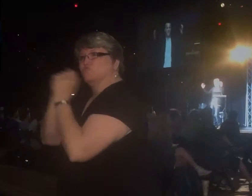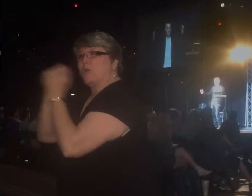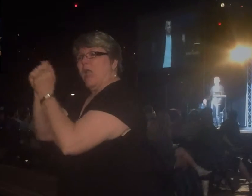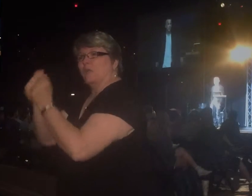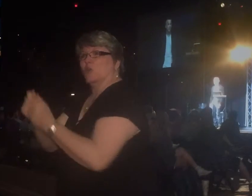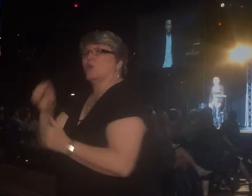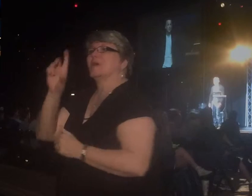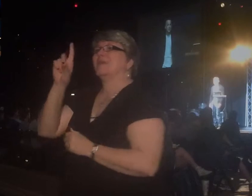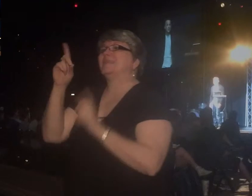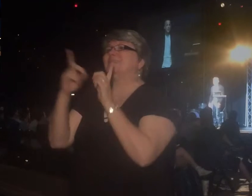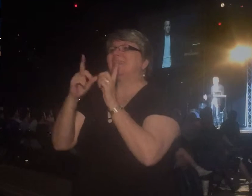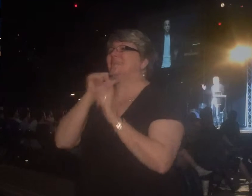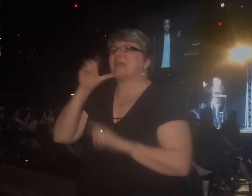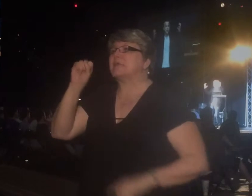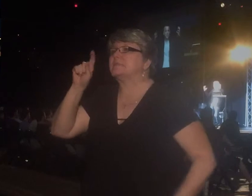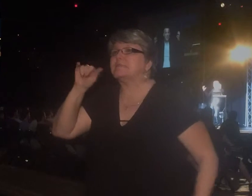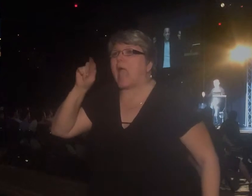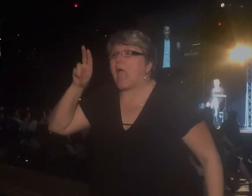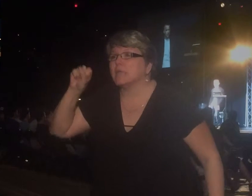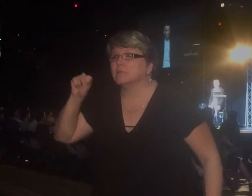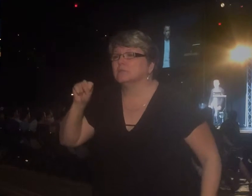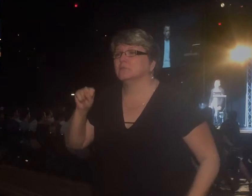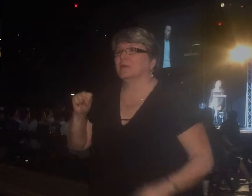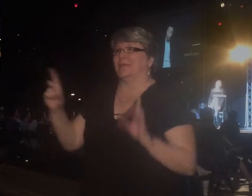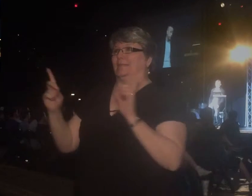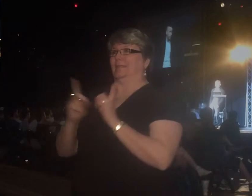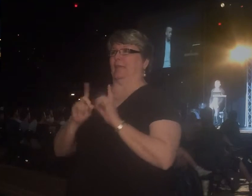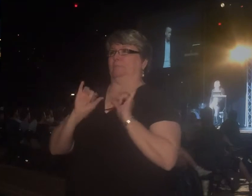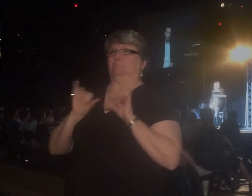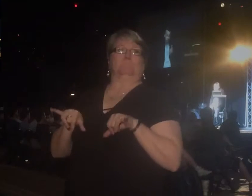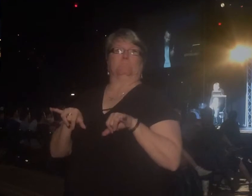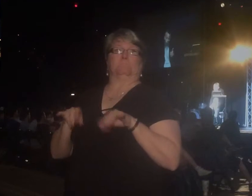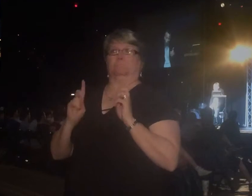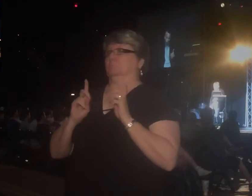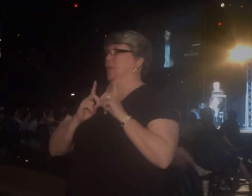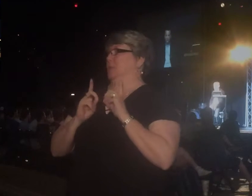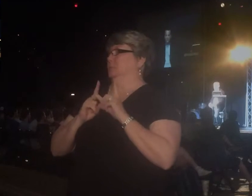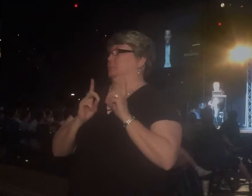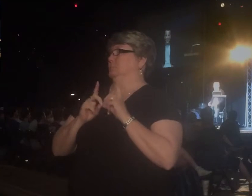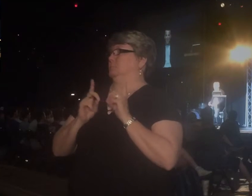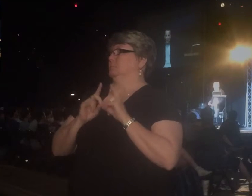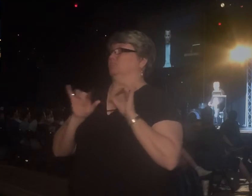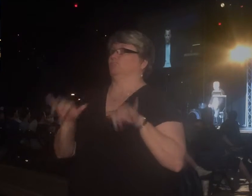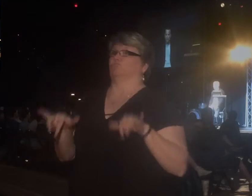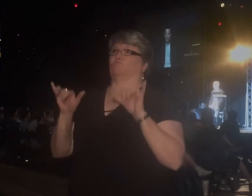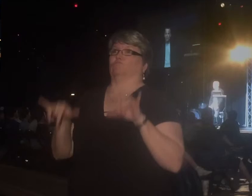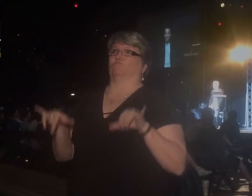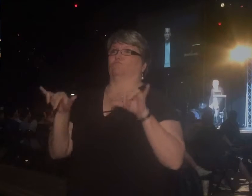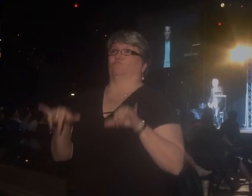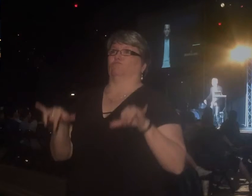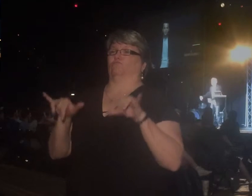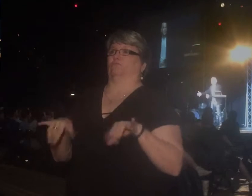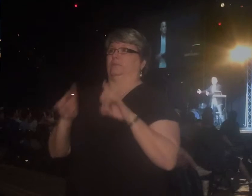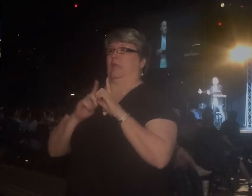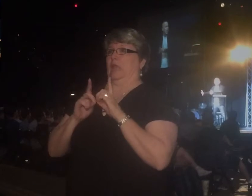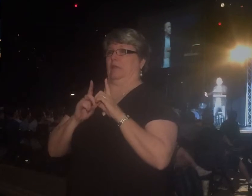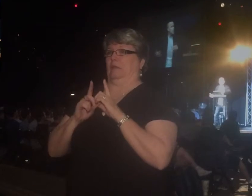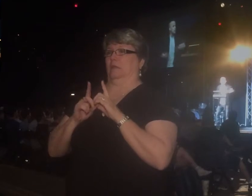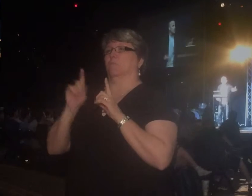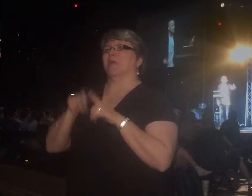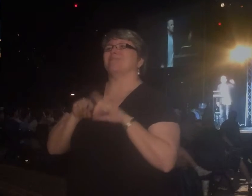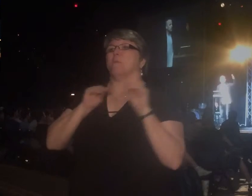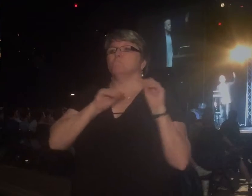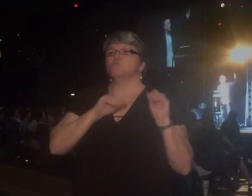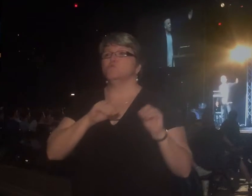not a status that you sit in. Well, I guess we're dating, and just hang out in. It's meant to